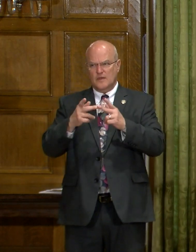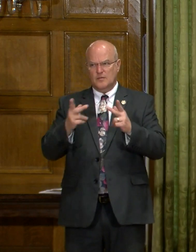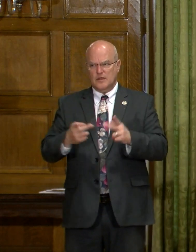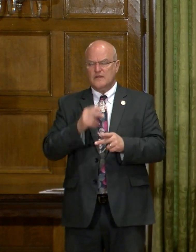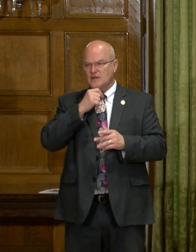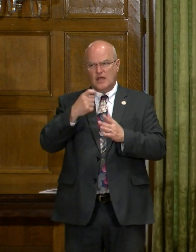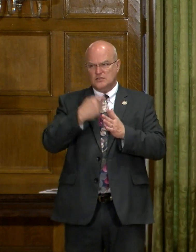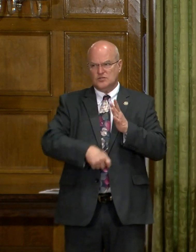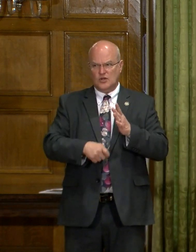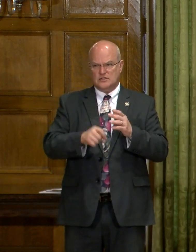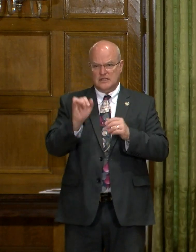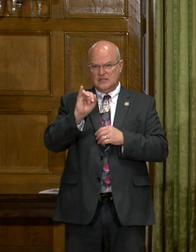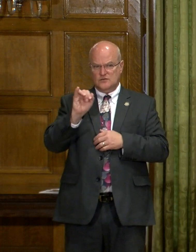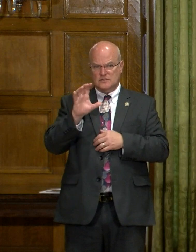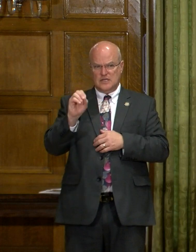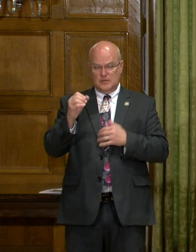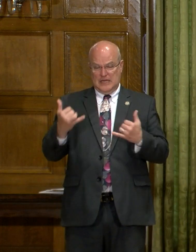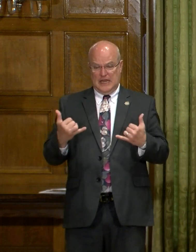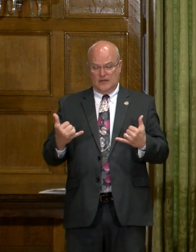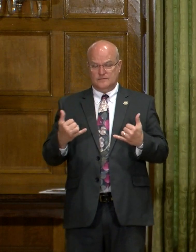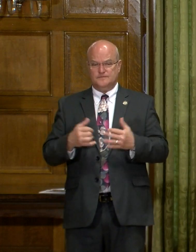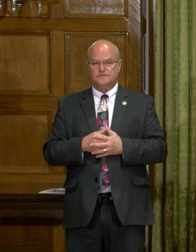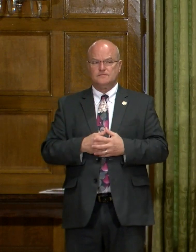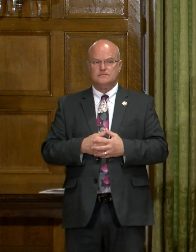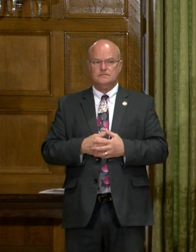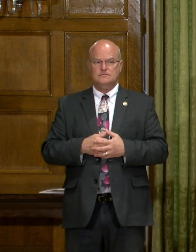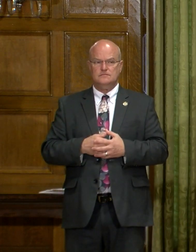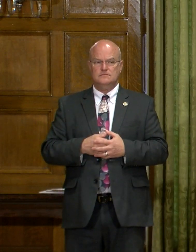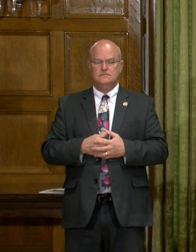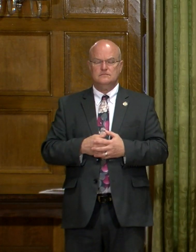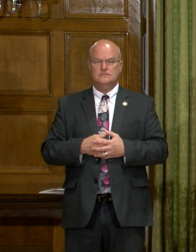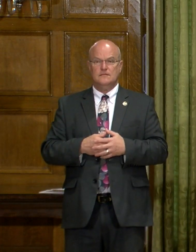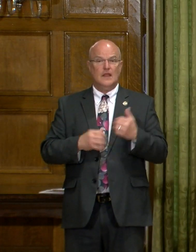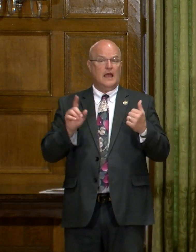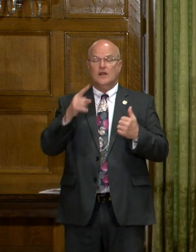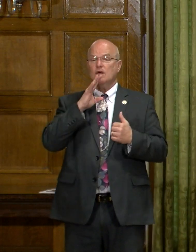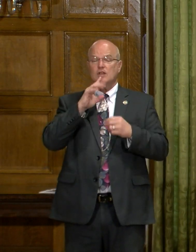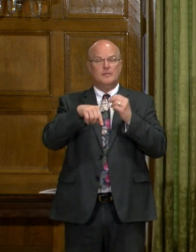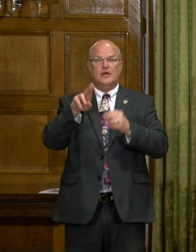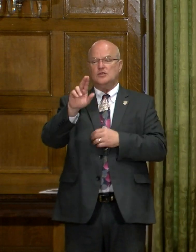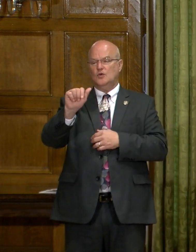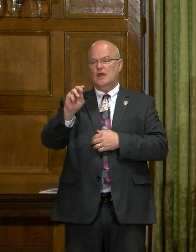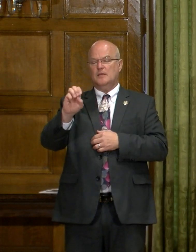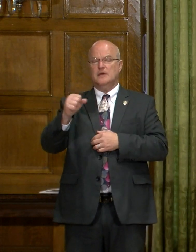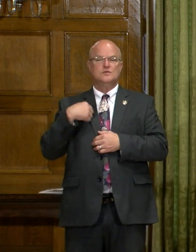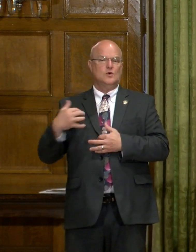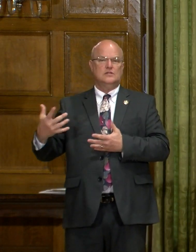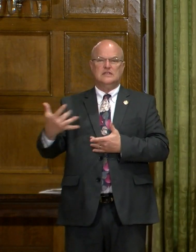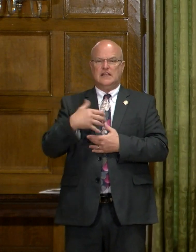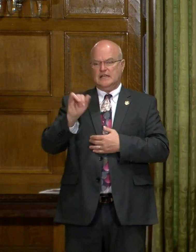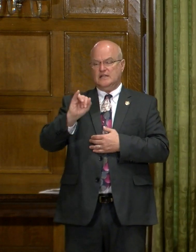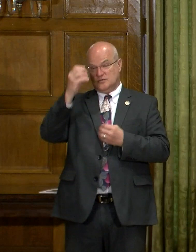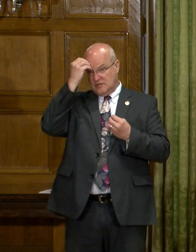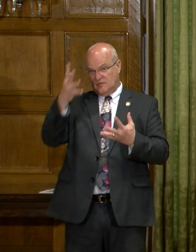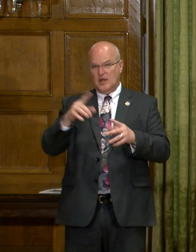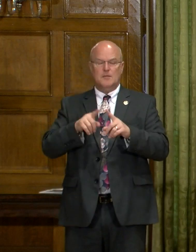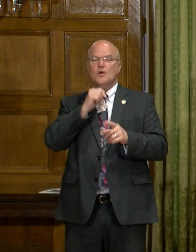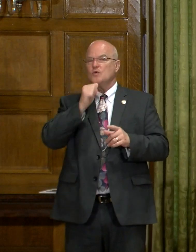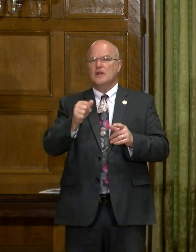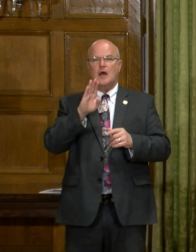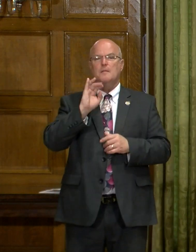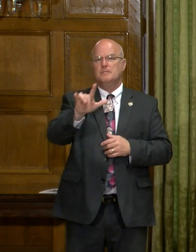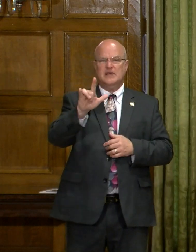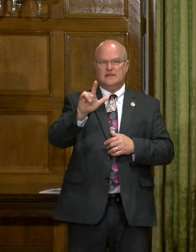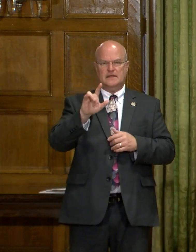They're not charging the insurance now? Or? I can only speak for UAMS, but we're collecting insurance information, but we're